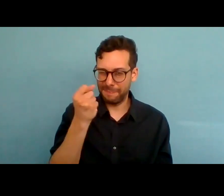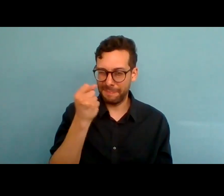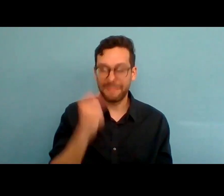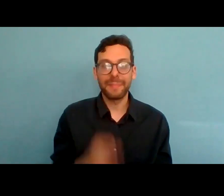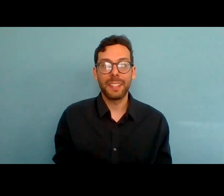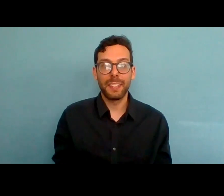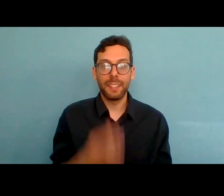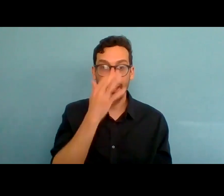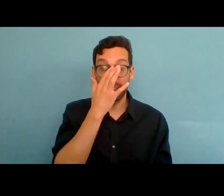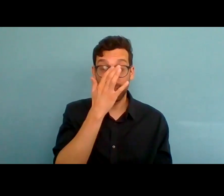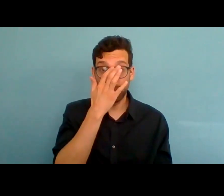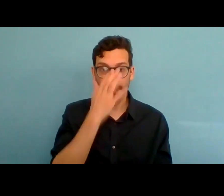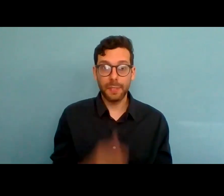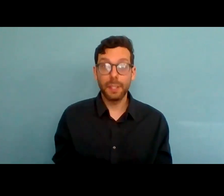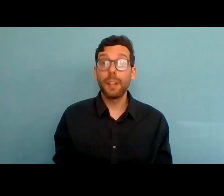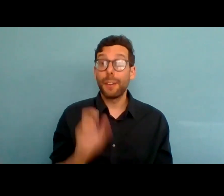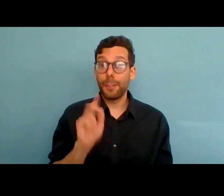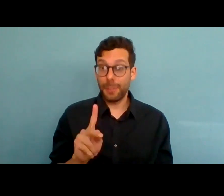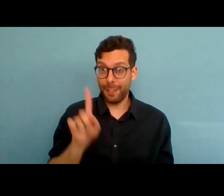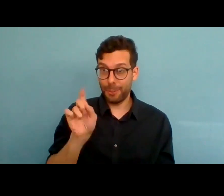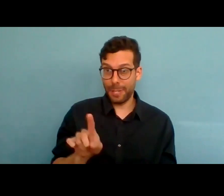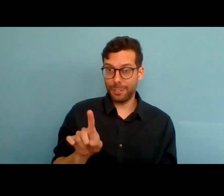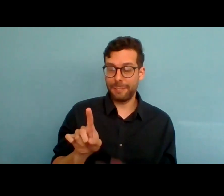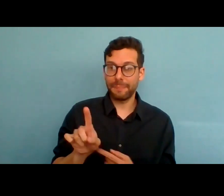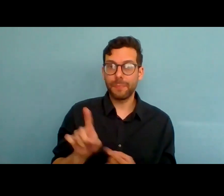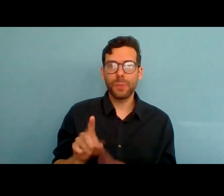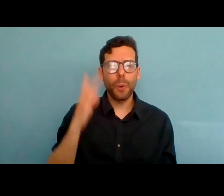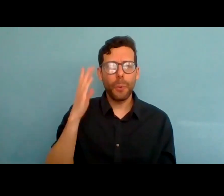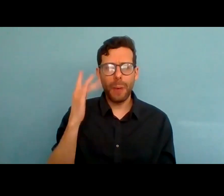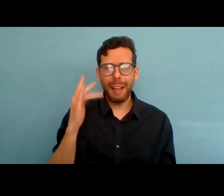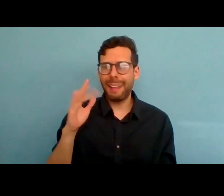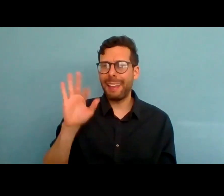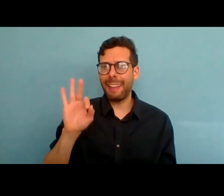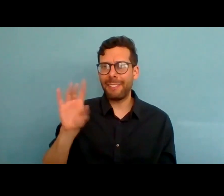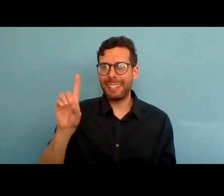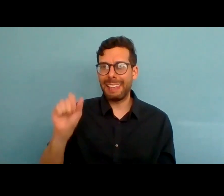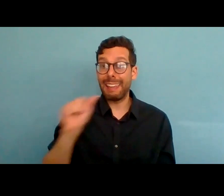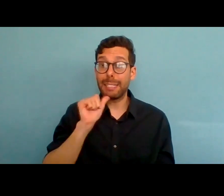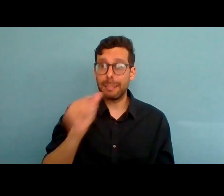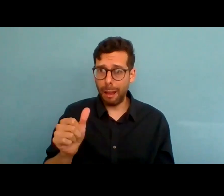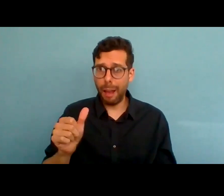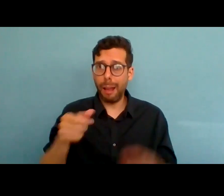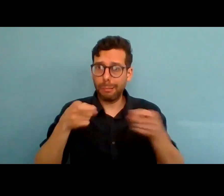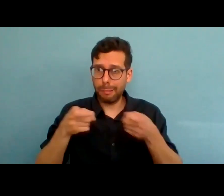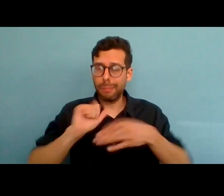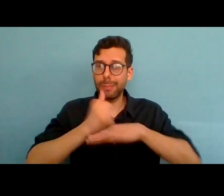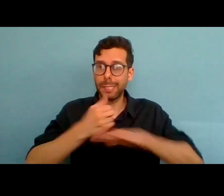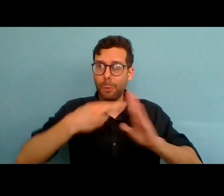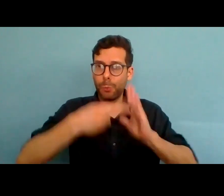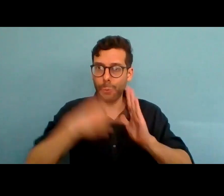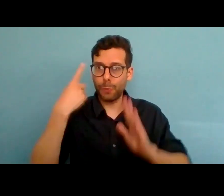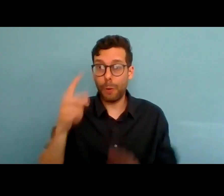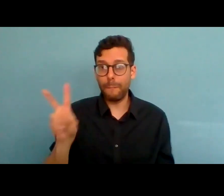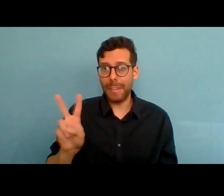Okay, so I'm going to tackle this question about why doesn't the FDA regulate the vitamin world? This is an interesting one. So I